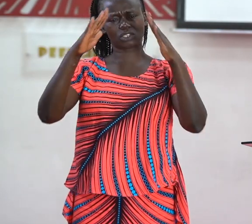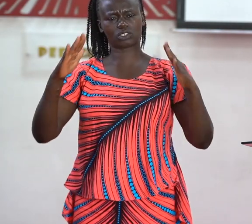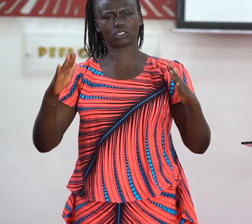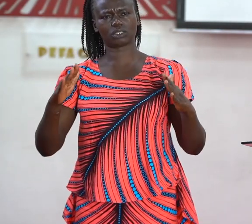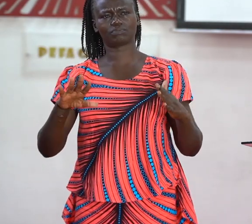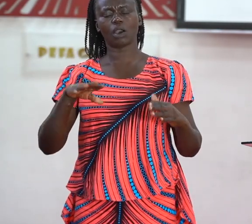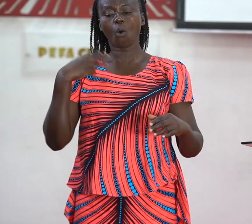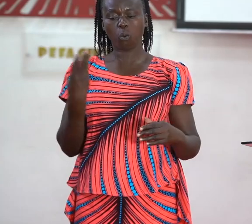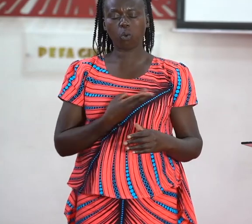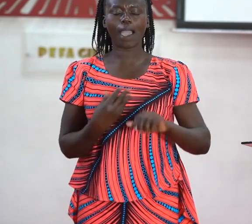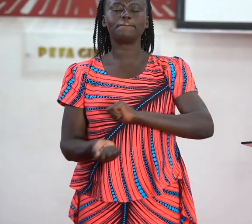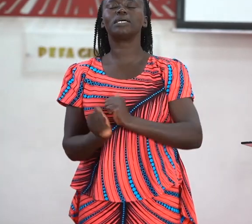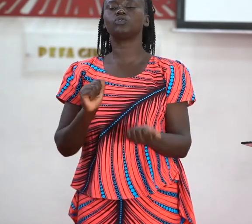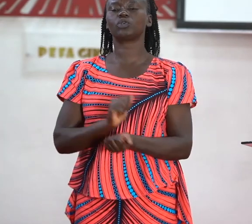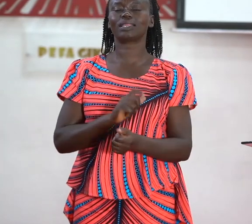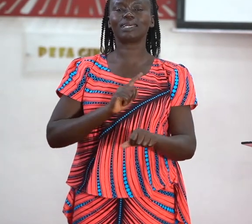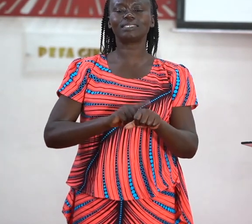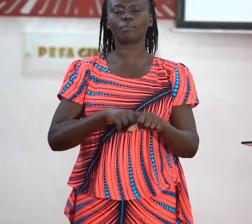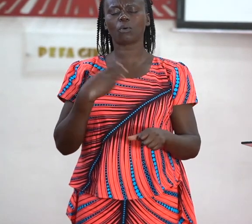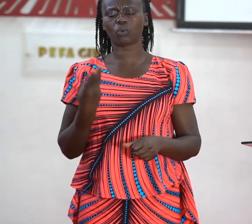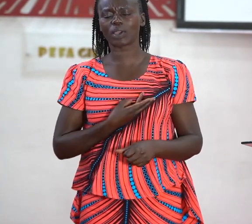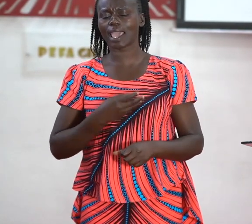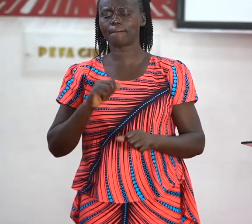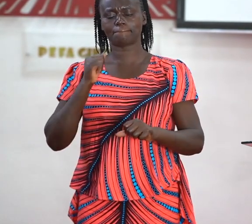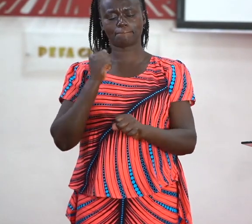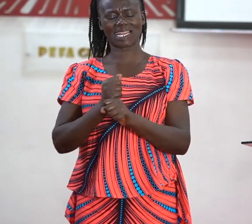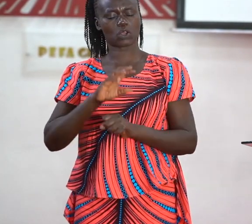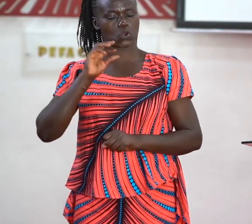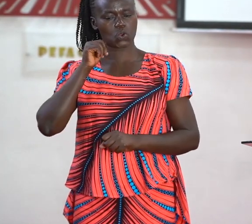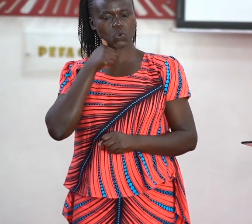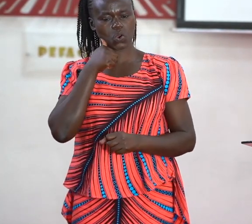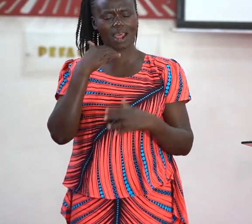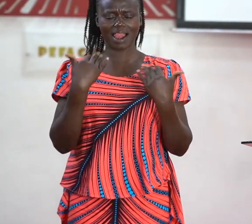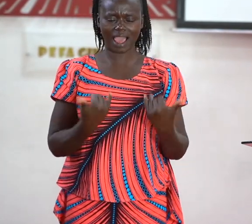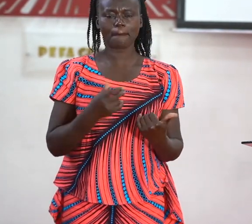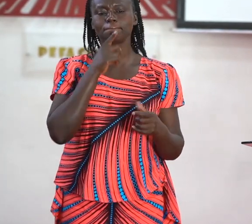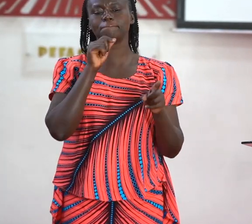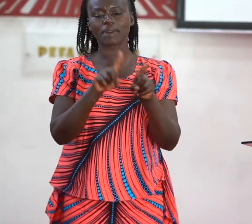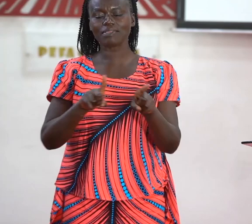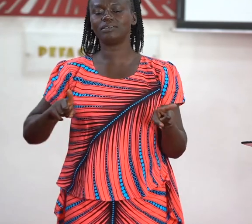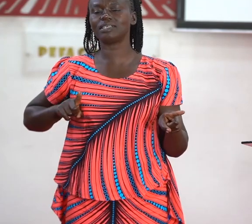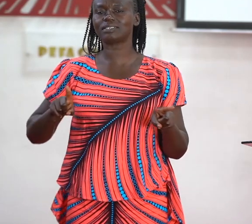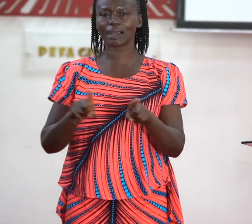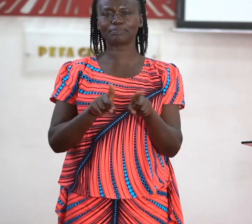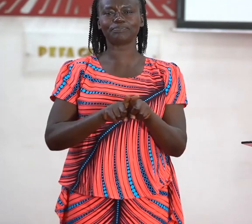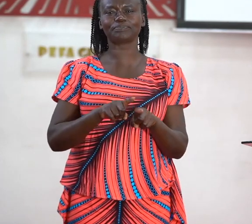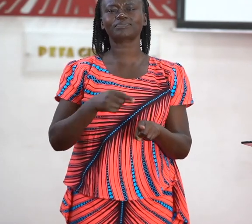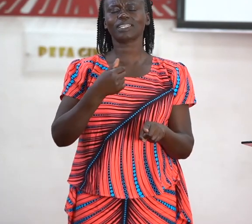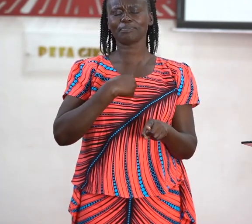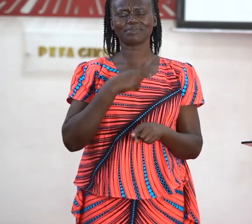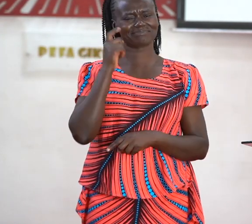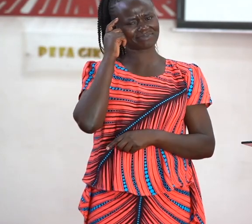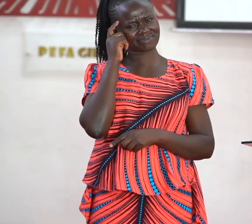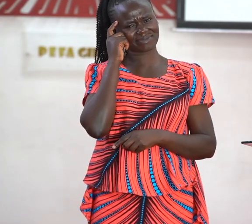are transformed, when we have been made new. And so, my brother and my sister, I'm